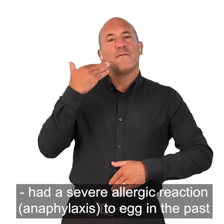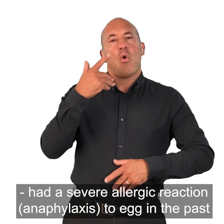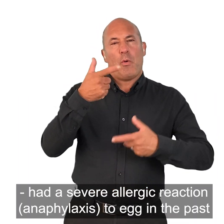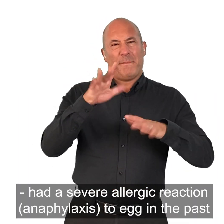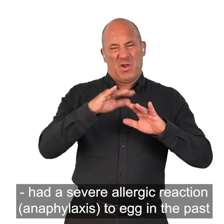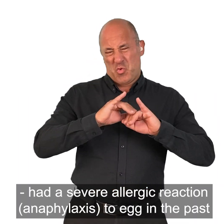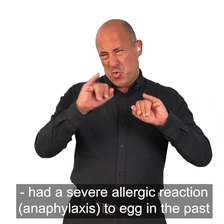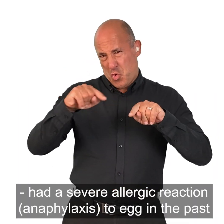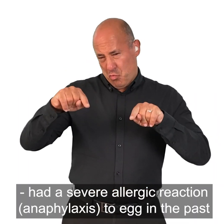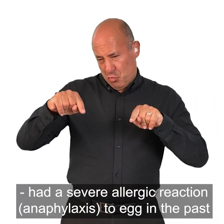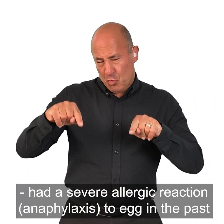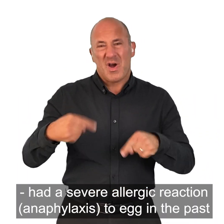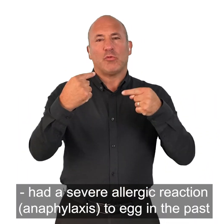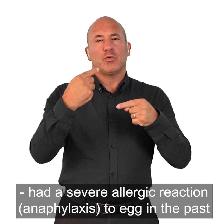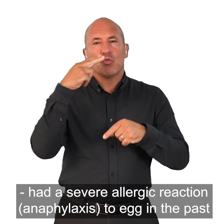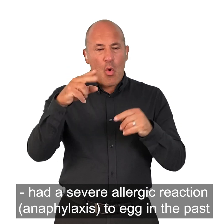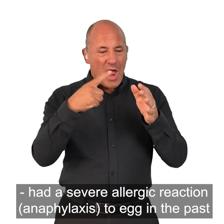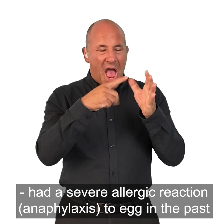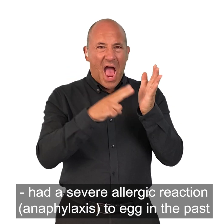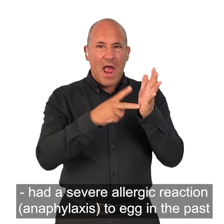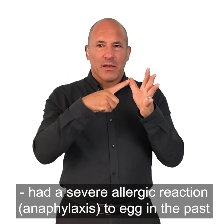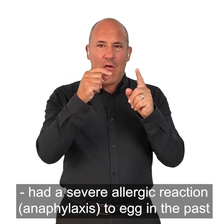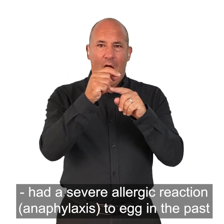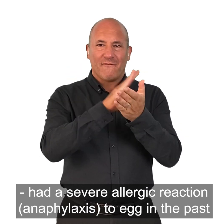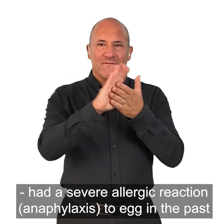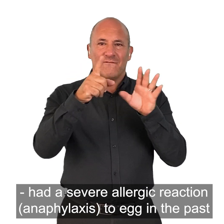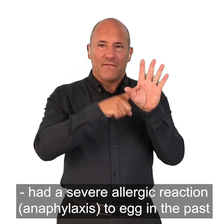had a severe allergic reaction, anaphylaxis to egg in the past,